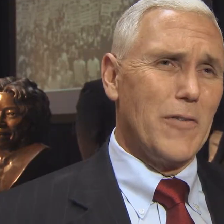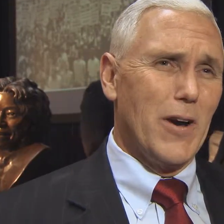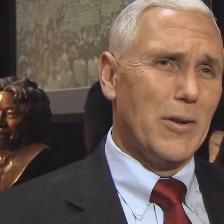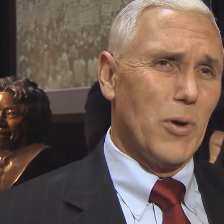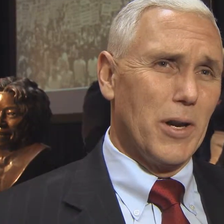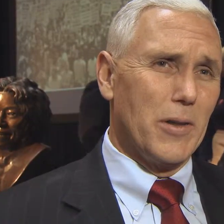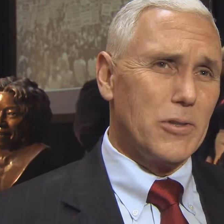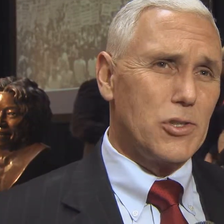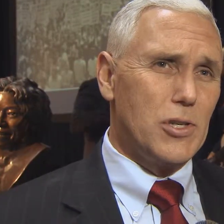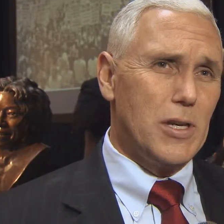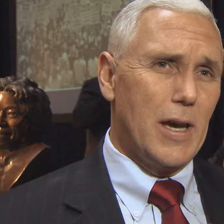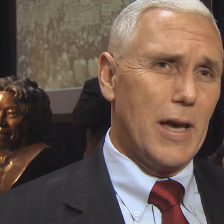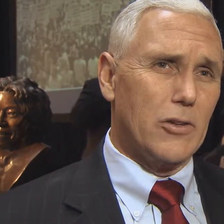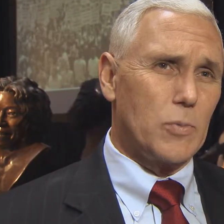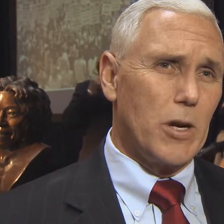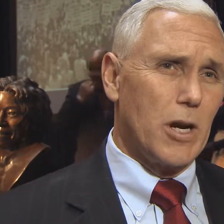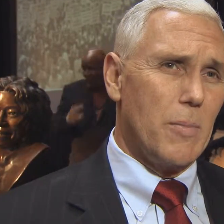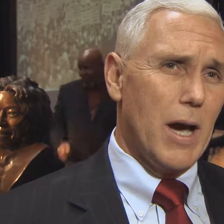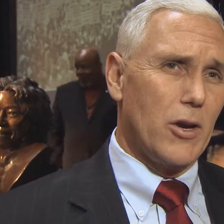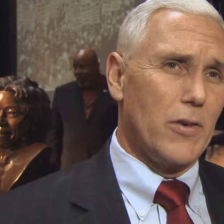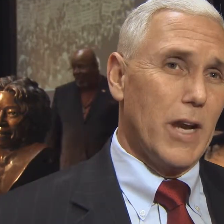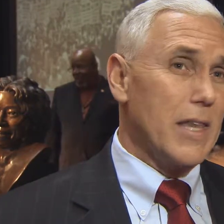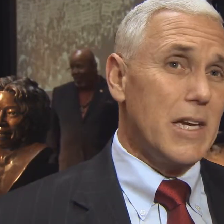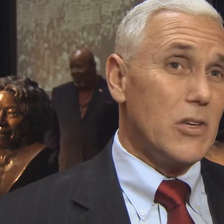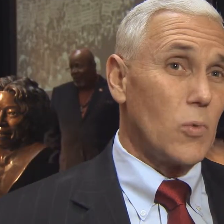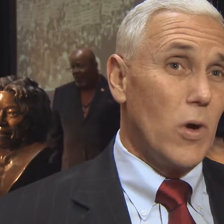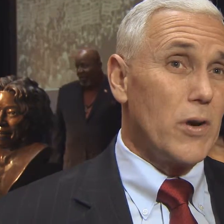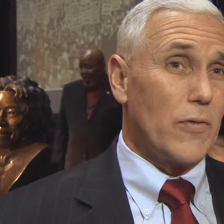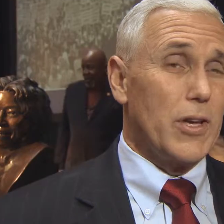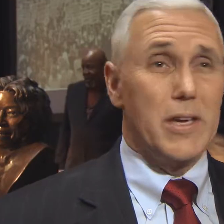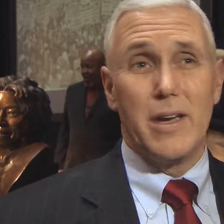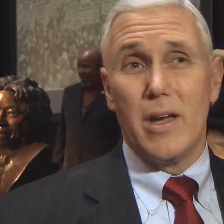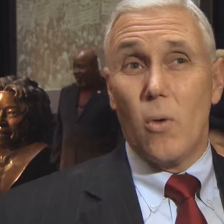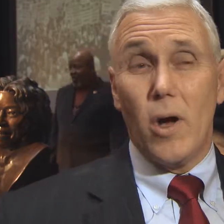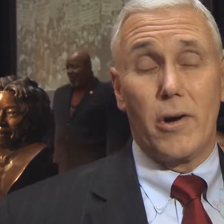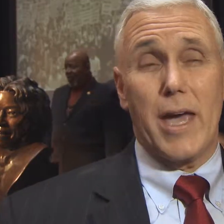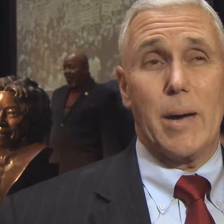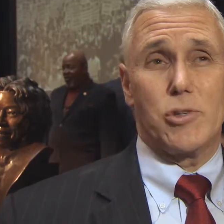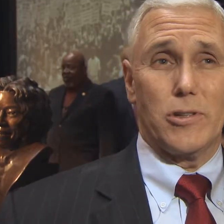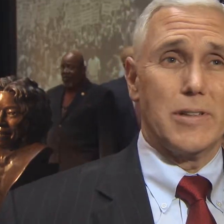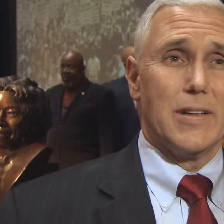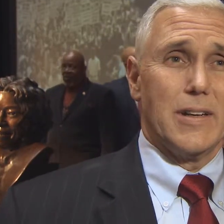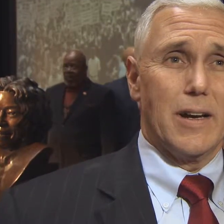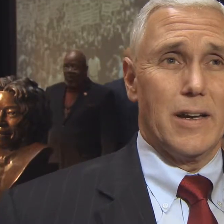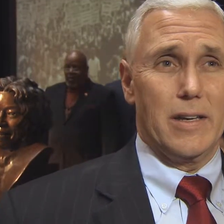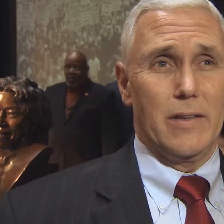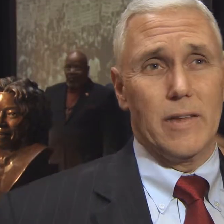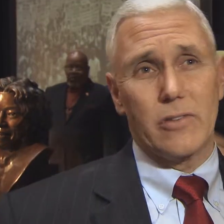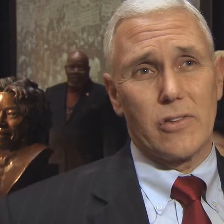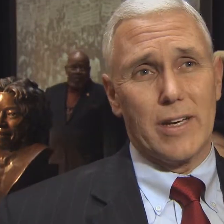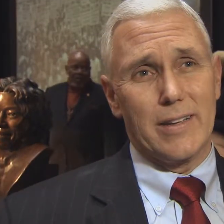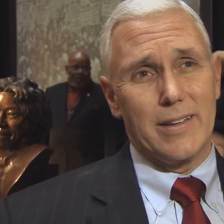we were very fond of one another. She had a spirit about her that I think is wonderfully well captured